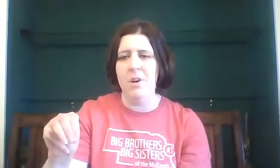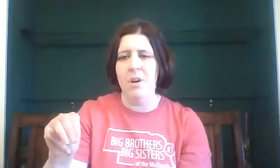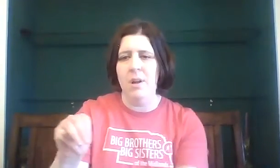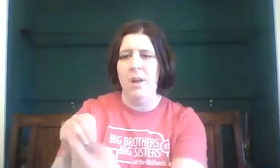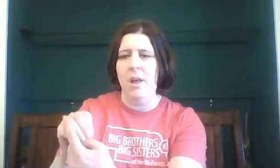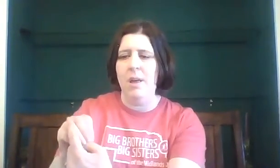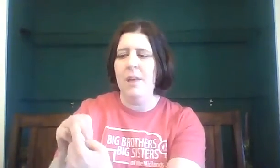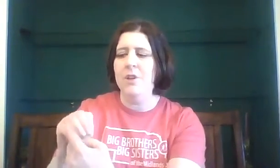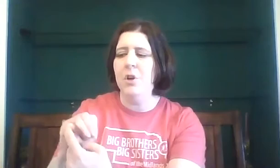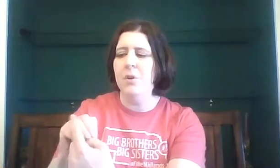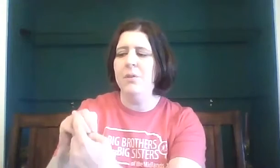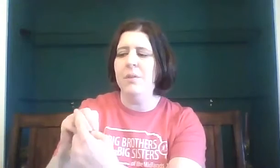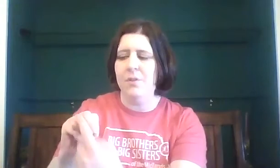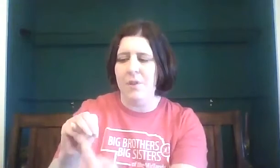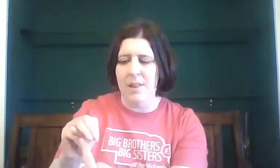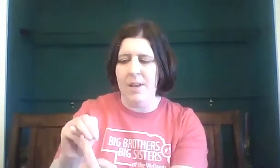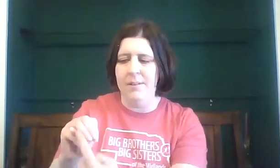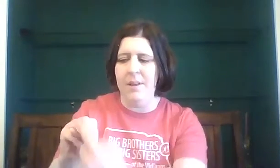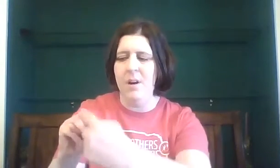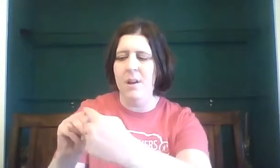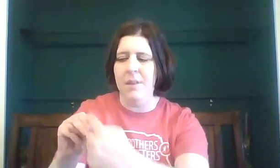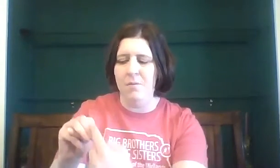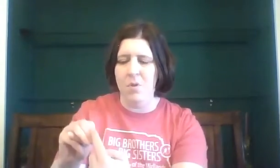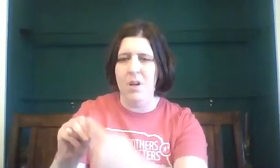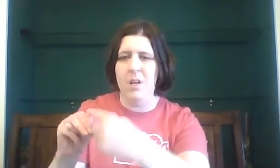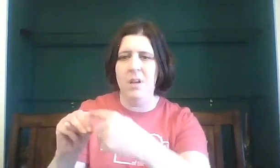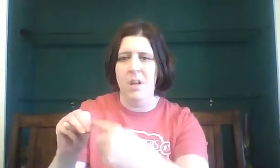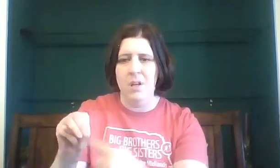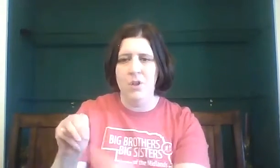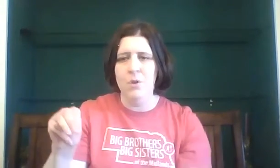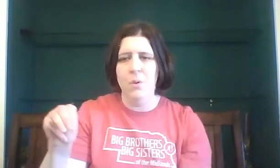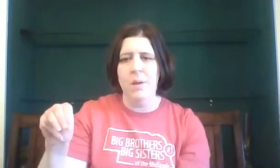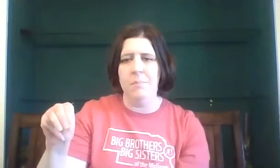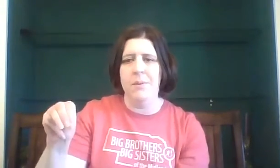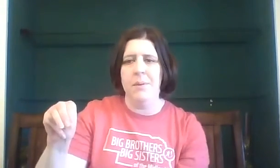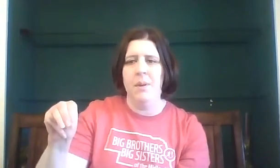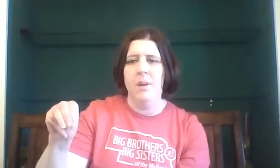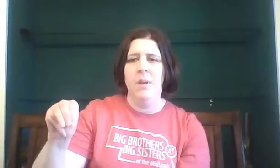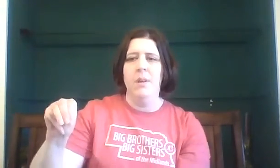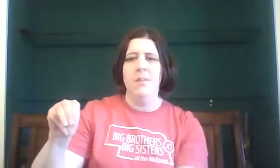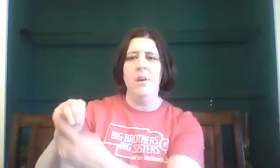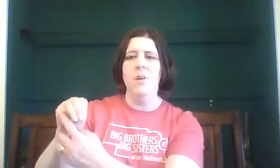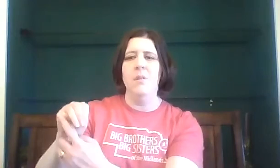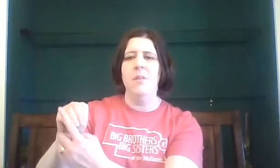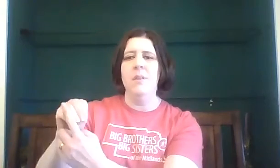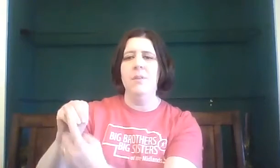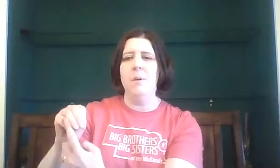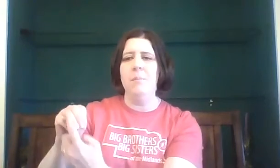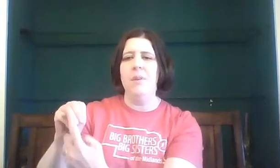under, and that shows the straight line is here, and then 1, 2 humps. So this represents